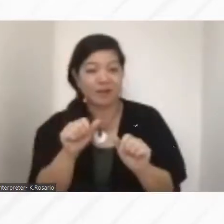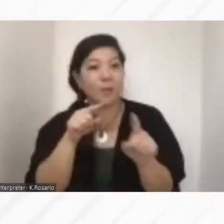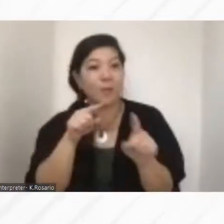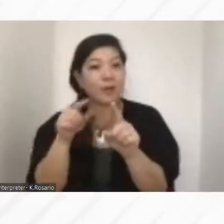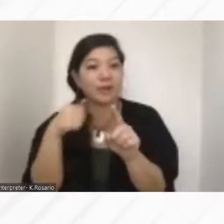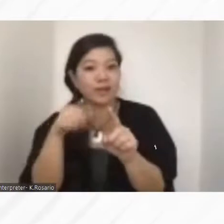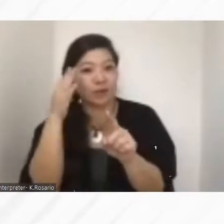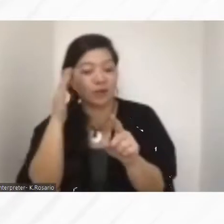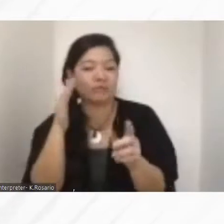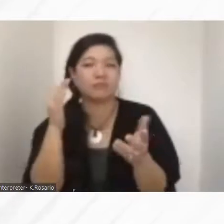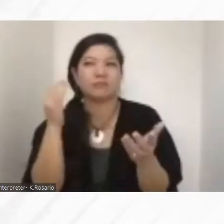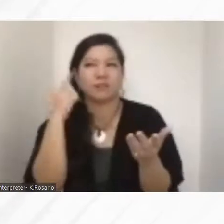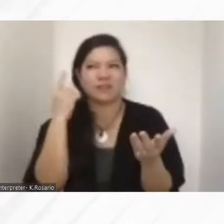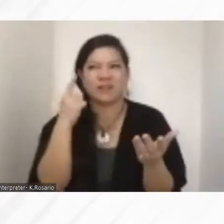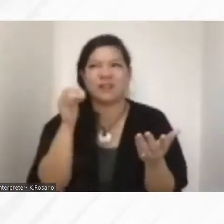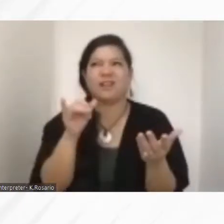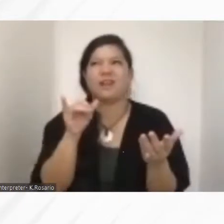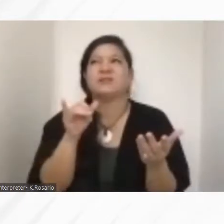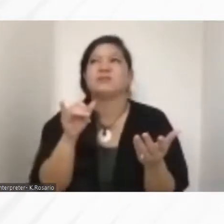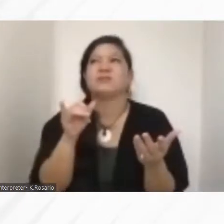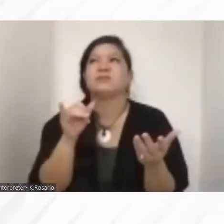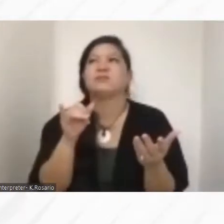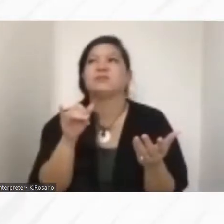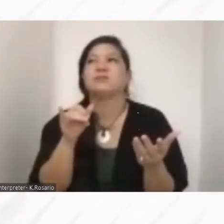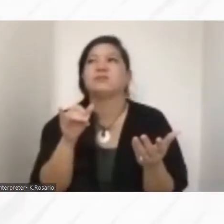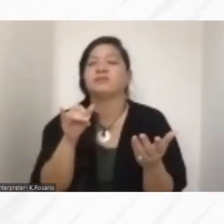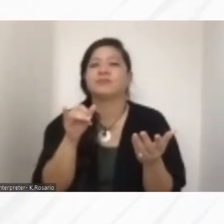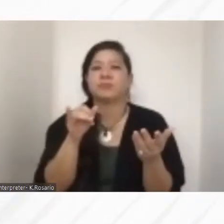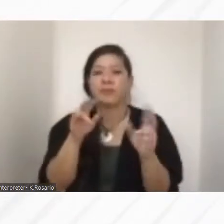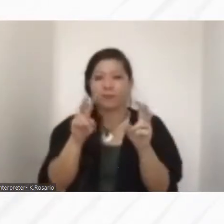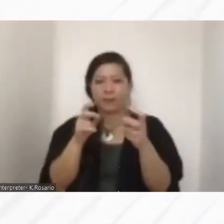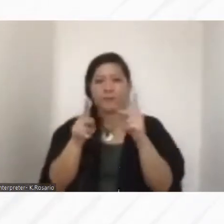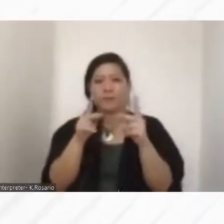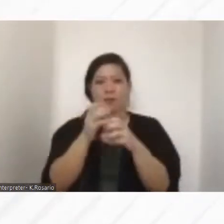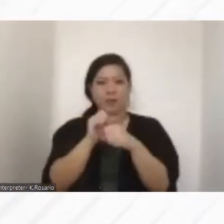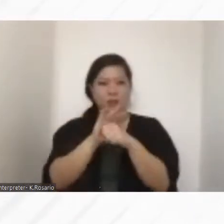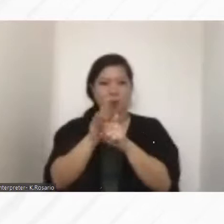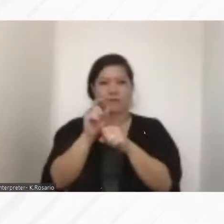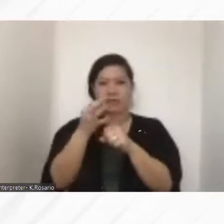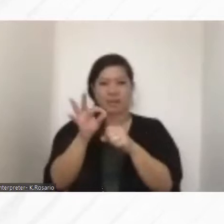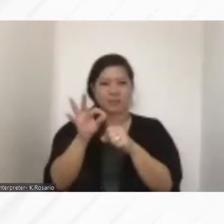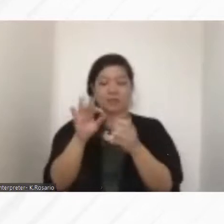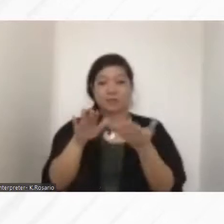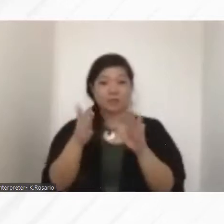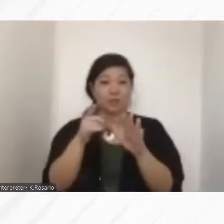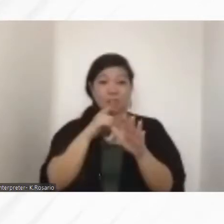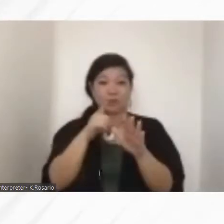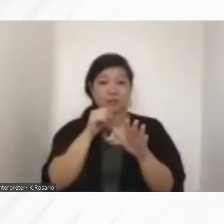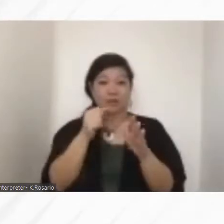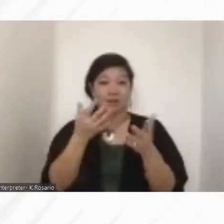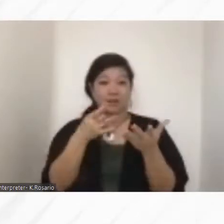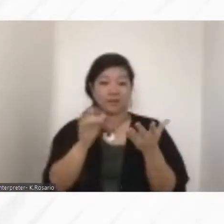intentionally pursued herd immunity as a strategy just by letting people get the virus and die. There just really isn't.